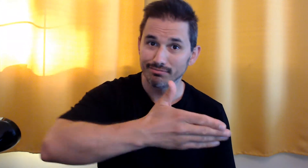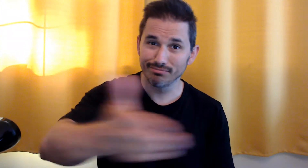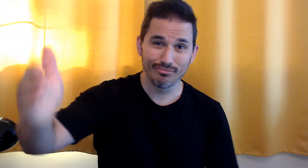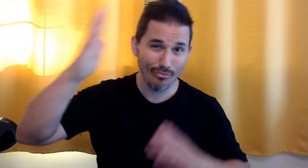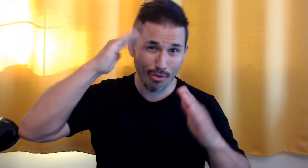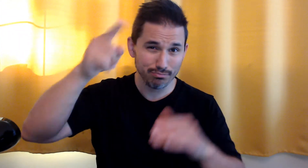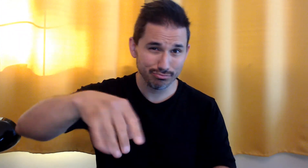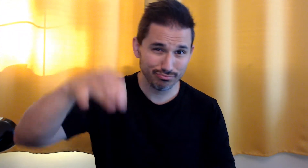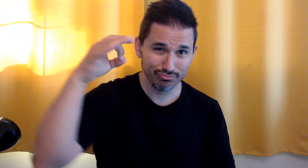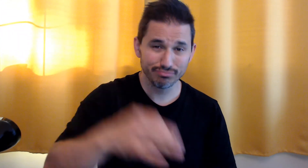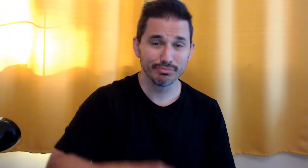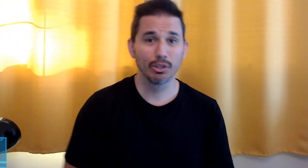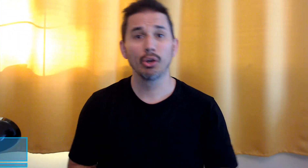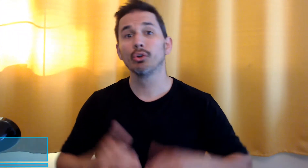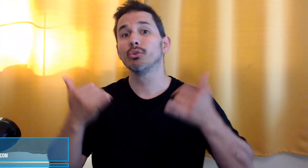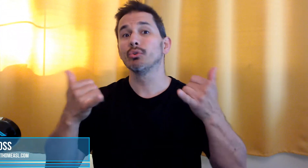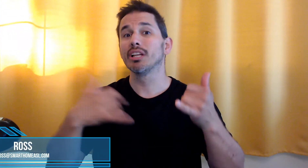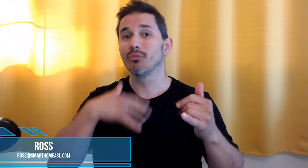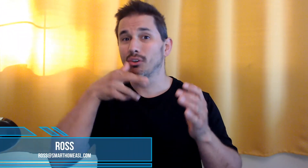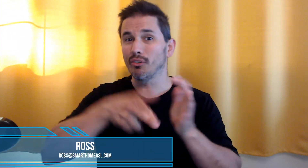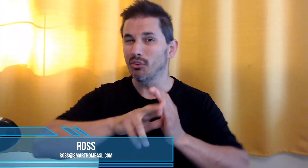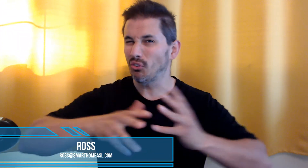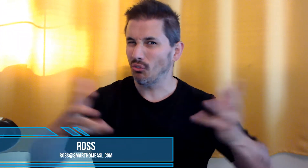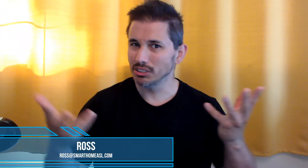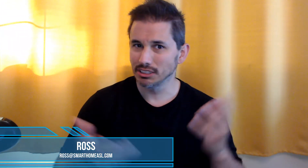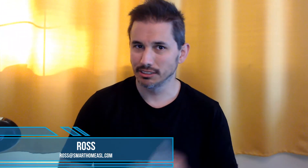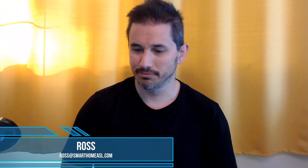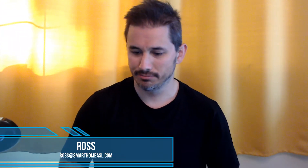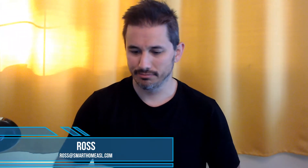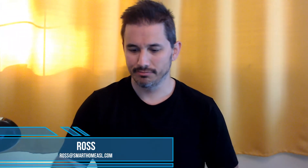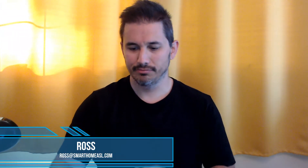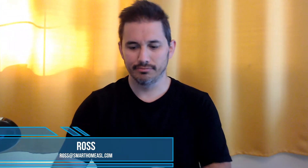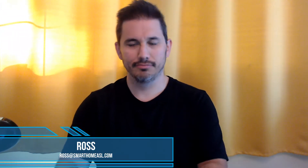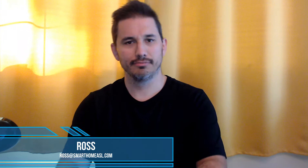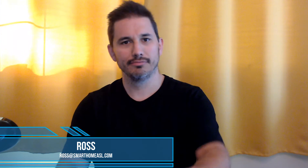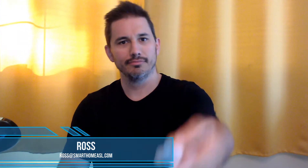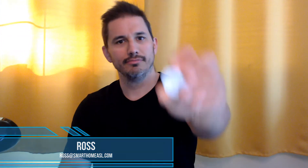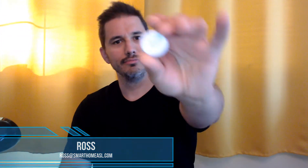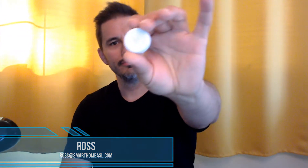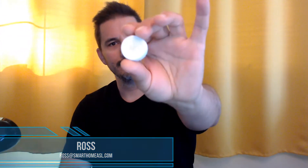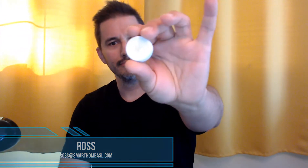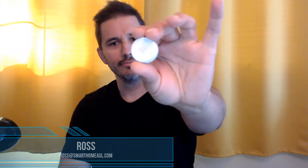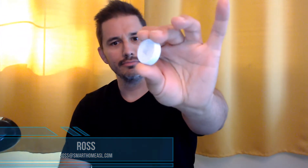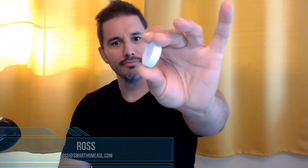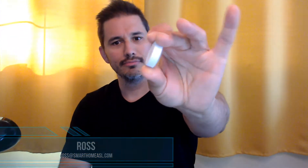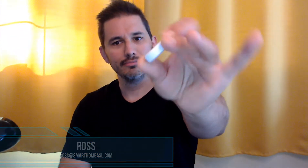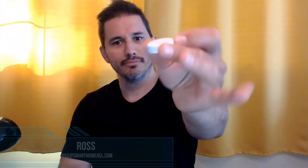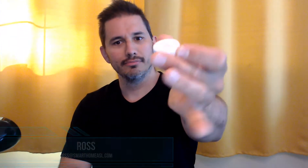Hi everyone, I hope we're all doing well. Today, we're going to be reviewing this.